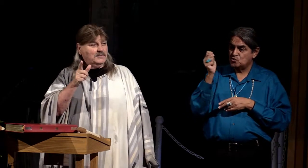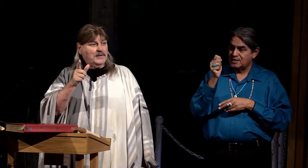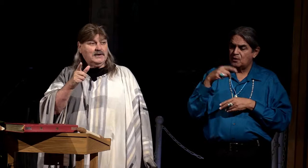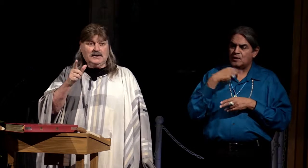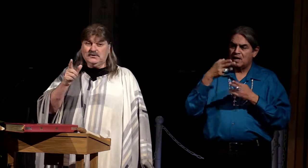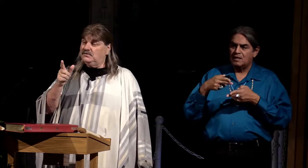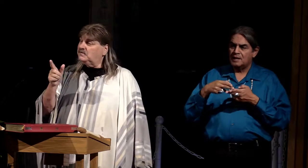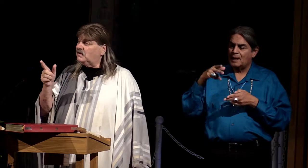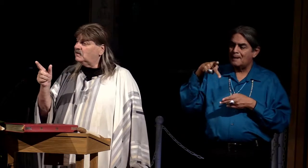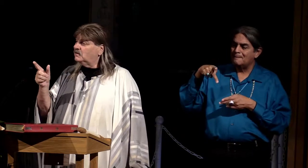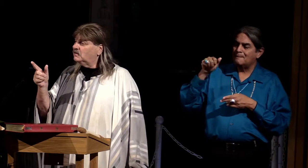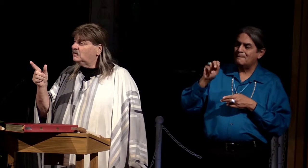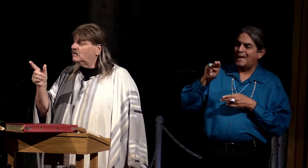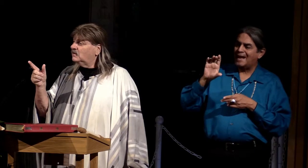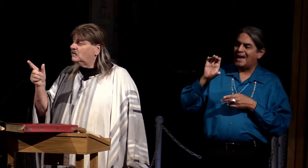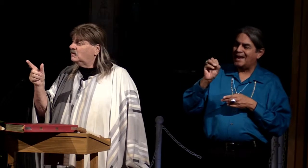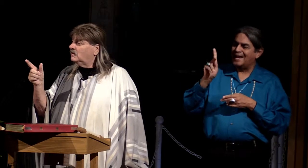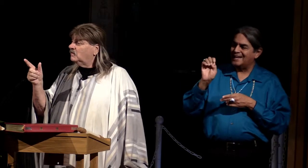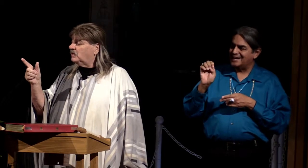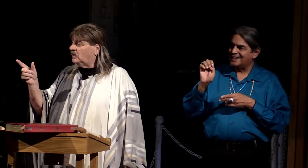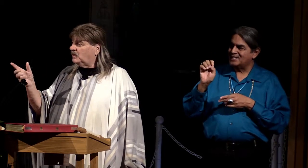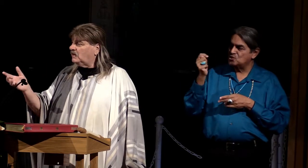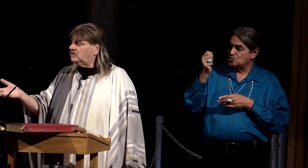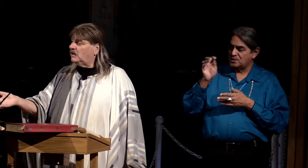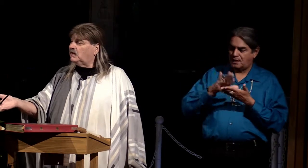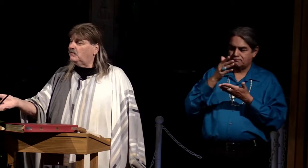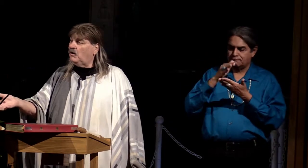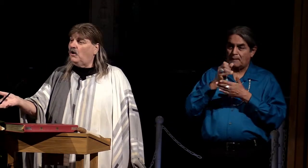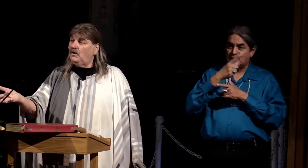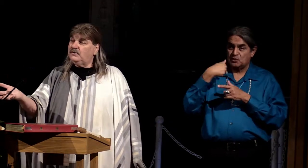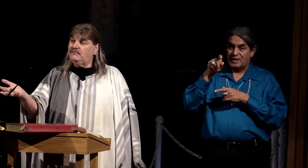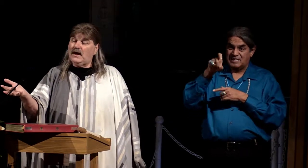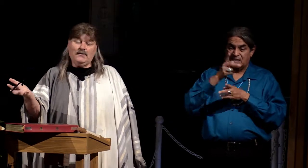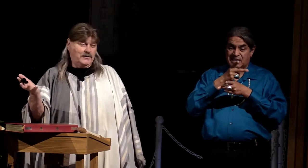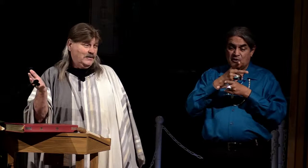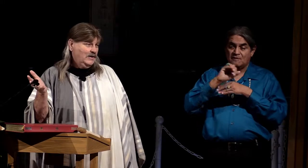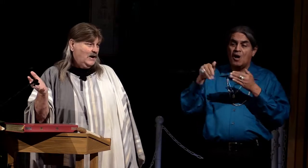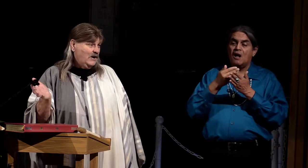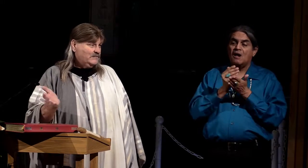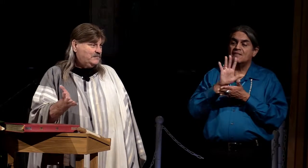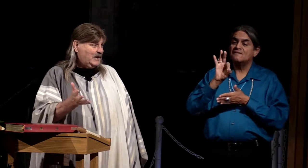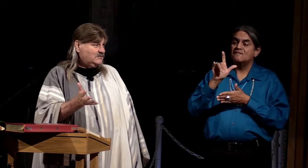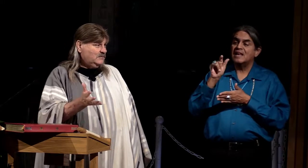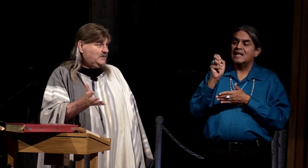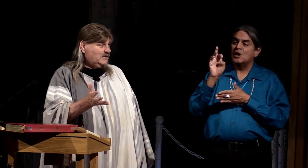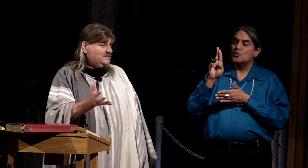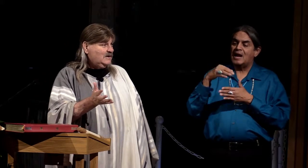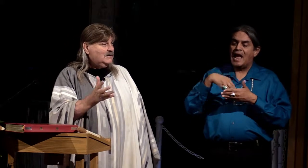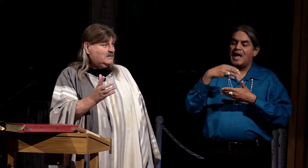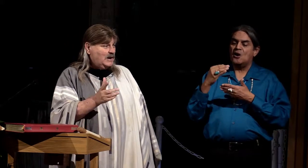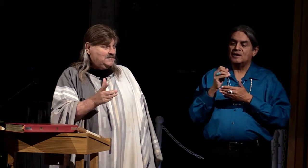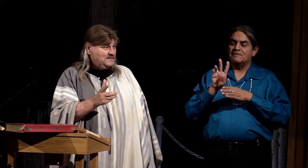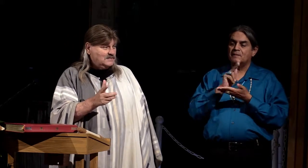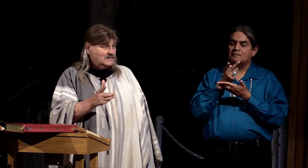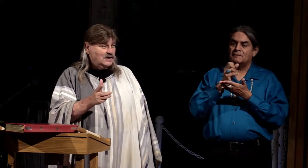it Pancake Tuesday. Because we had to take care of all the flour out of the pantry because